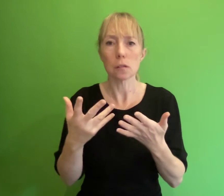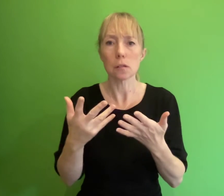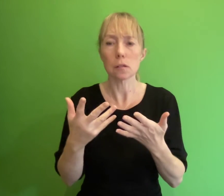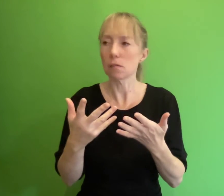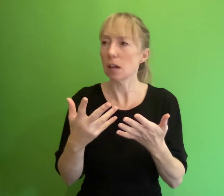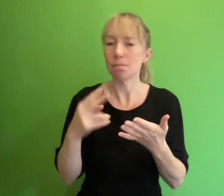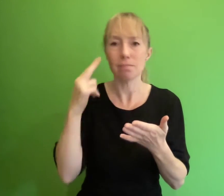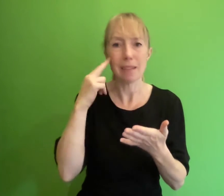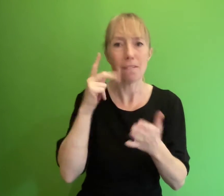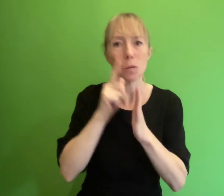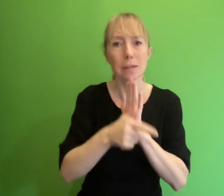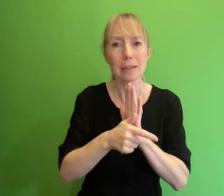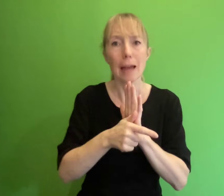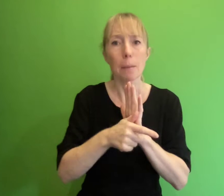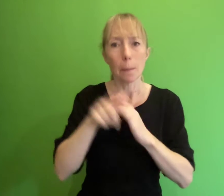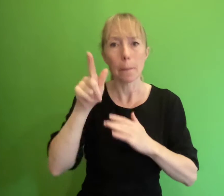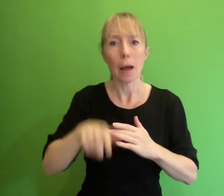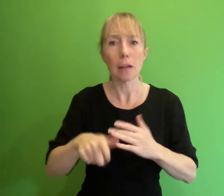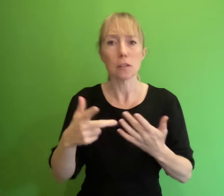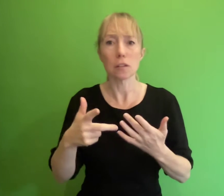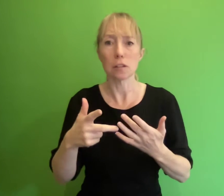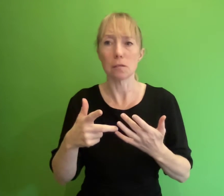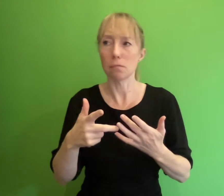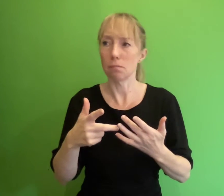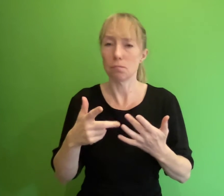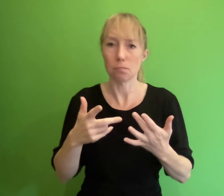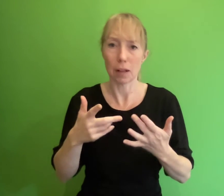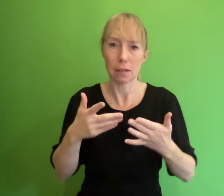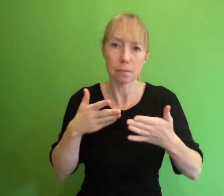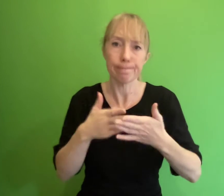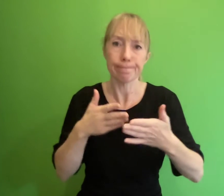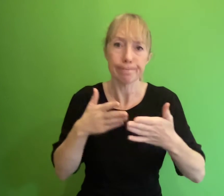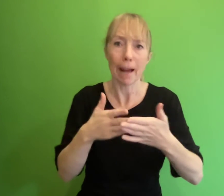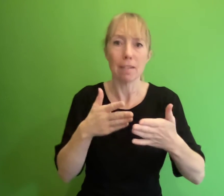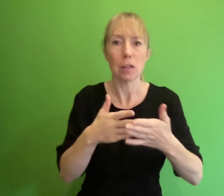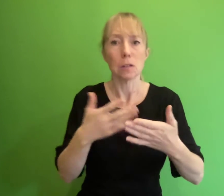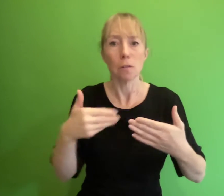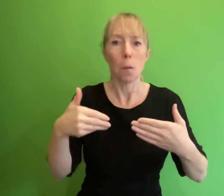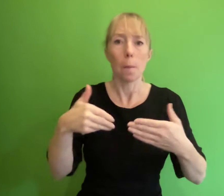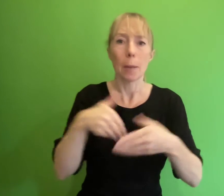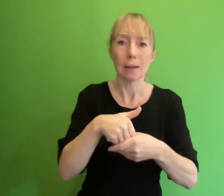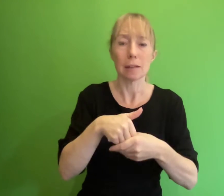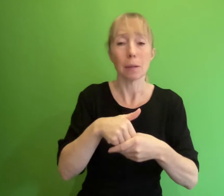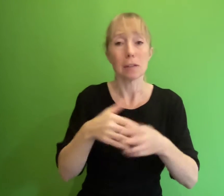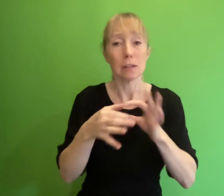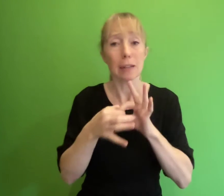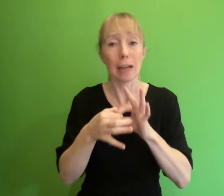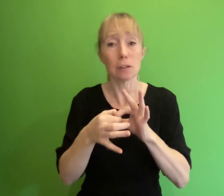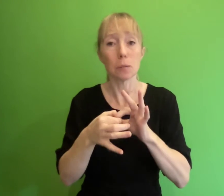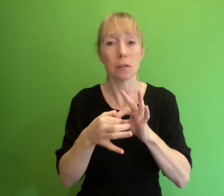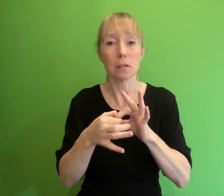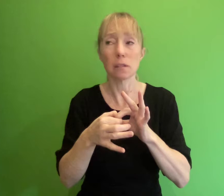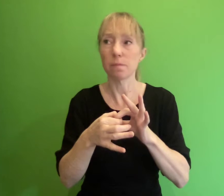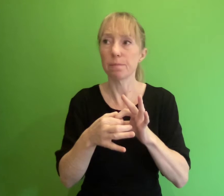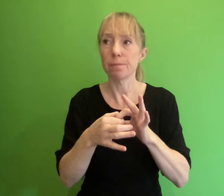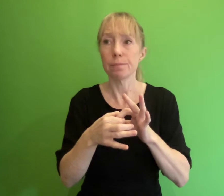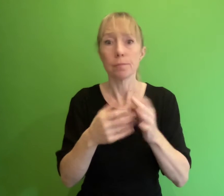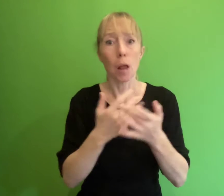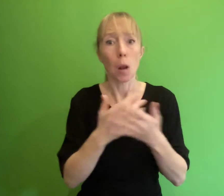disabled person as barriers to participation and engagement. There was an overall expression that